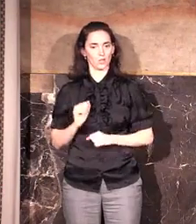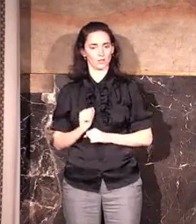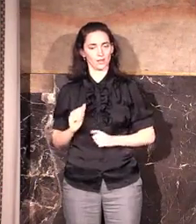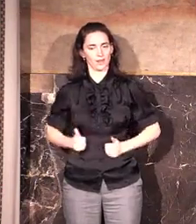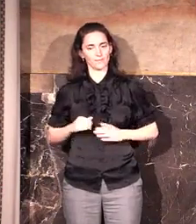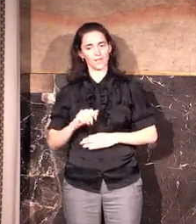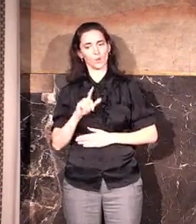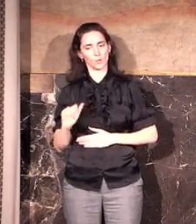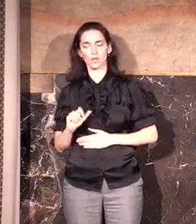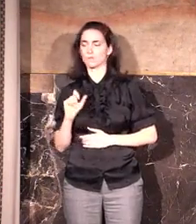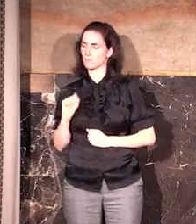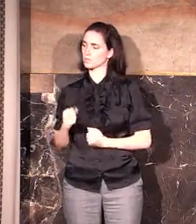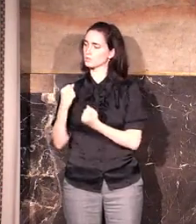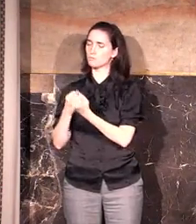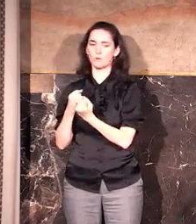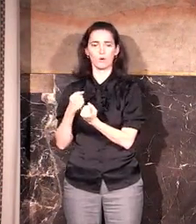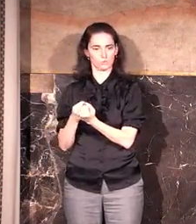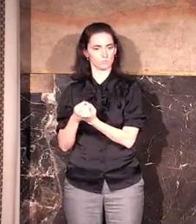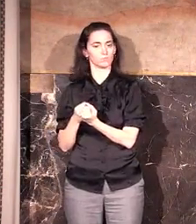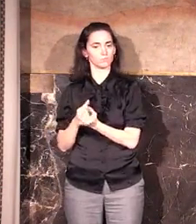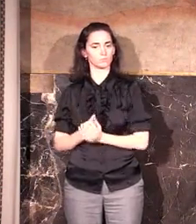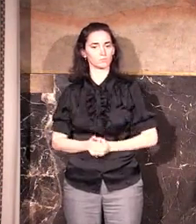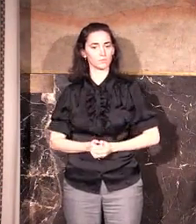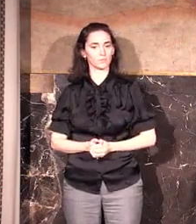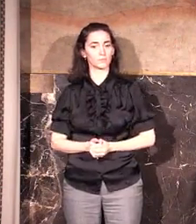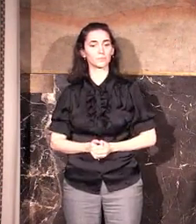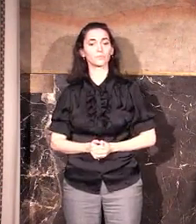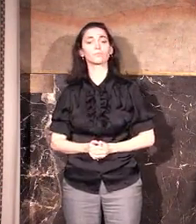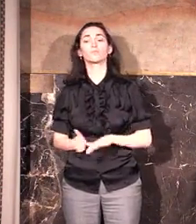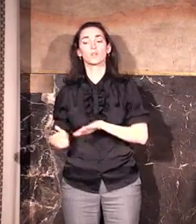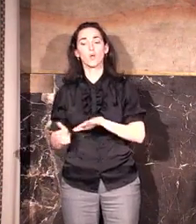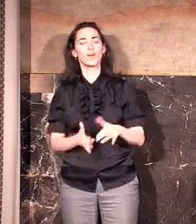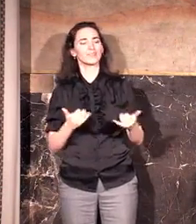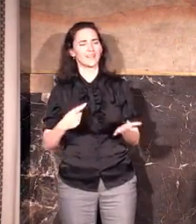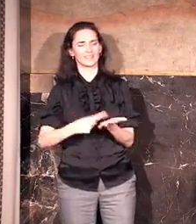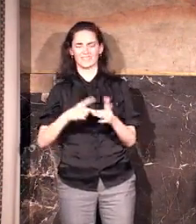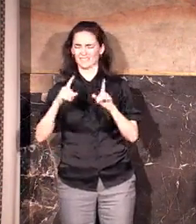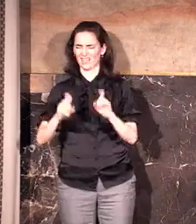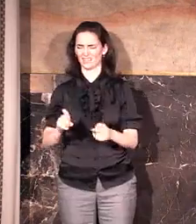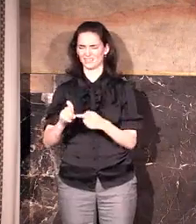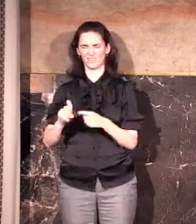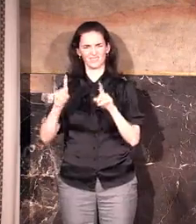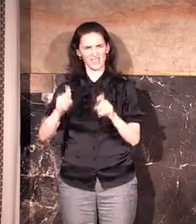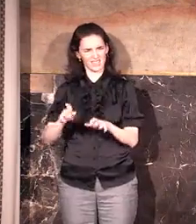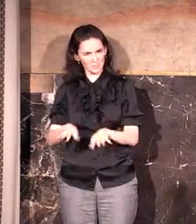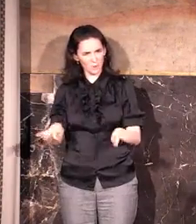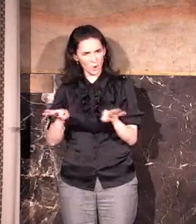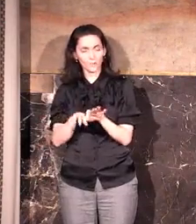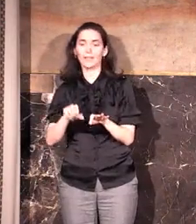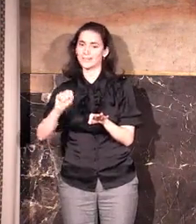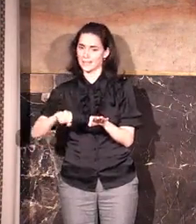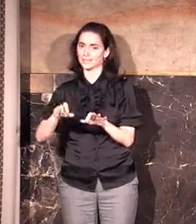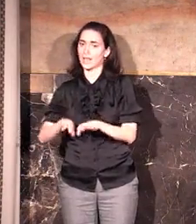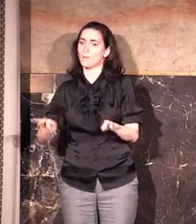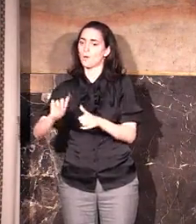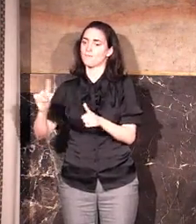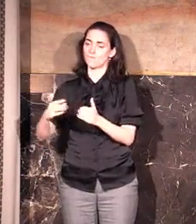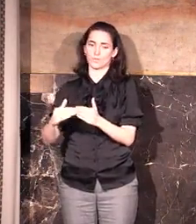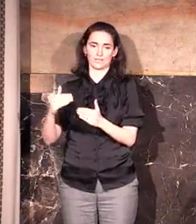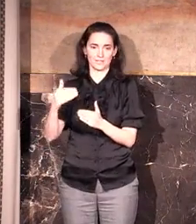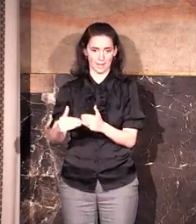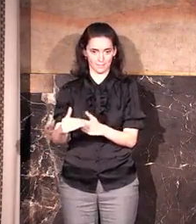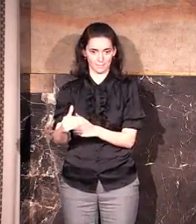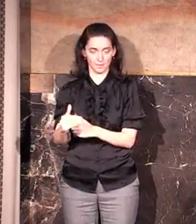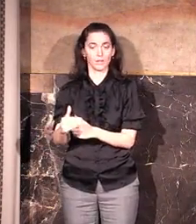spread of the virus. I do want to talk a little bit about testing, because testing is really that important first step that leads into contact tracing. We can't